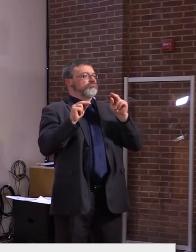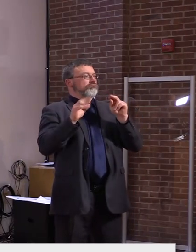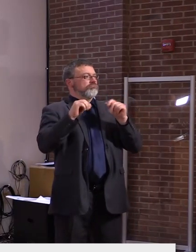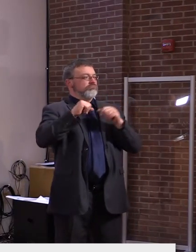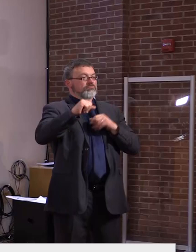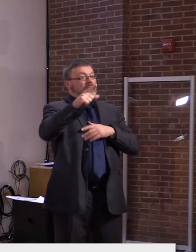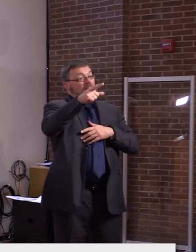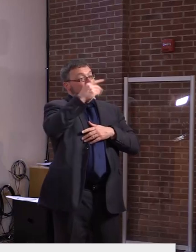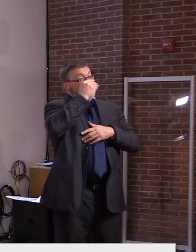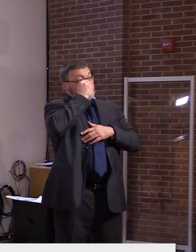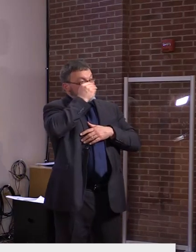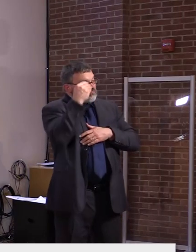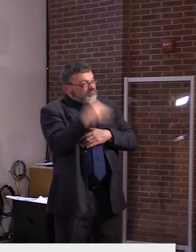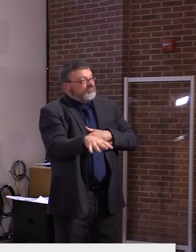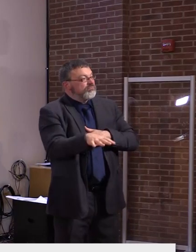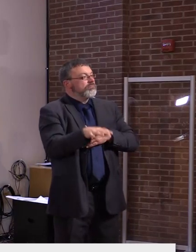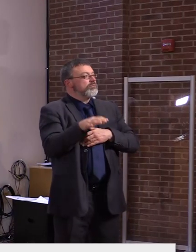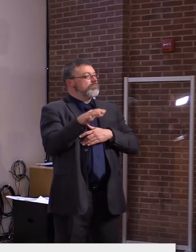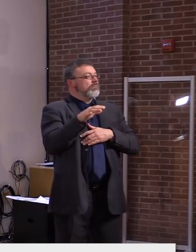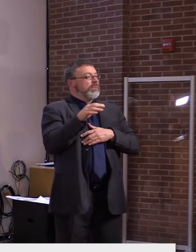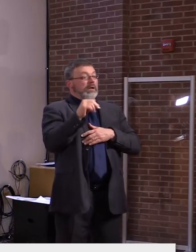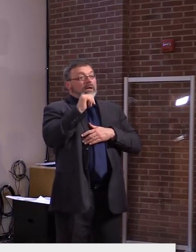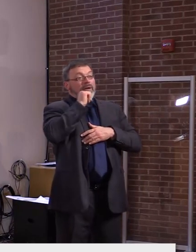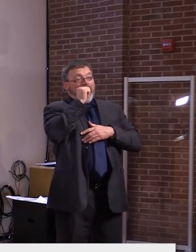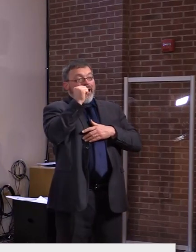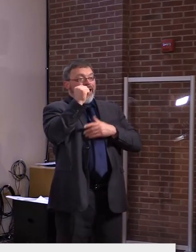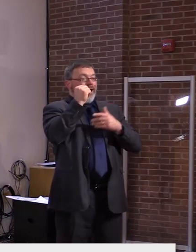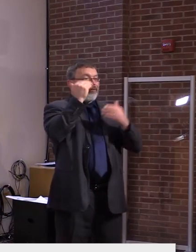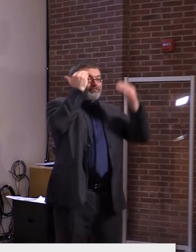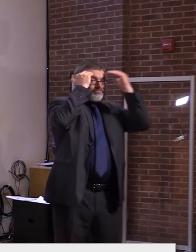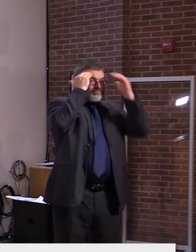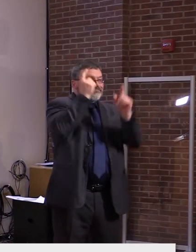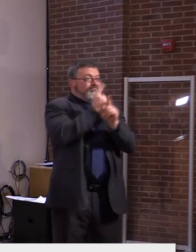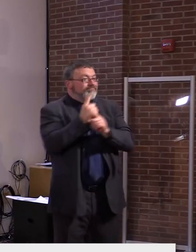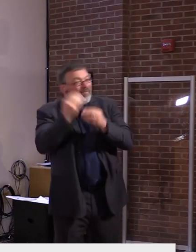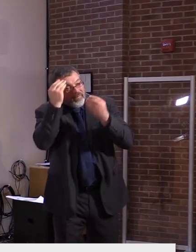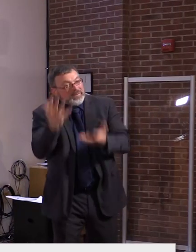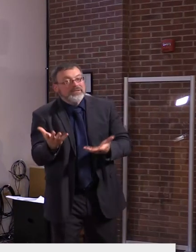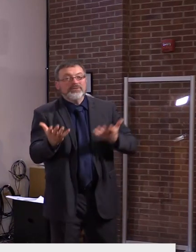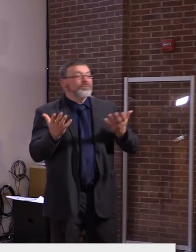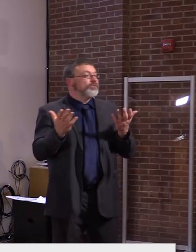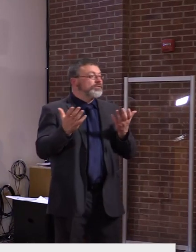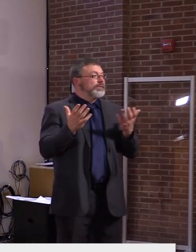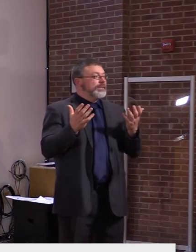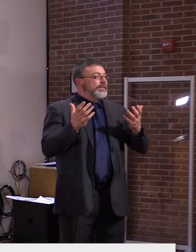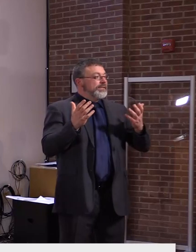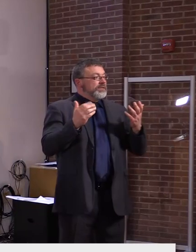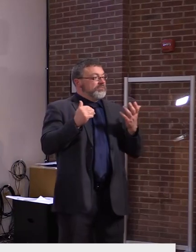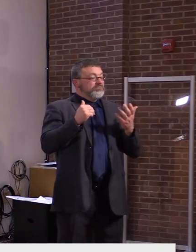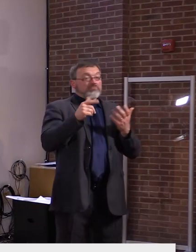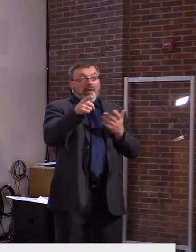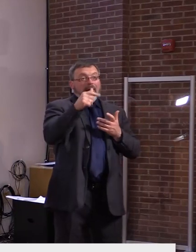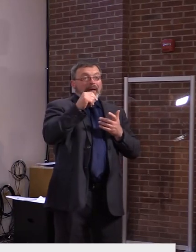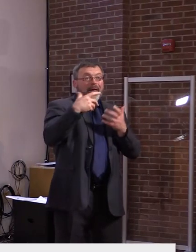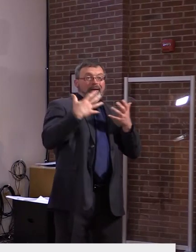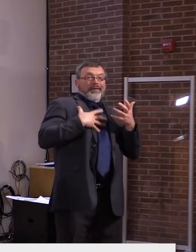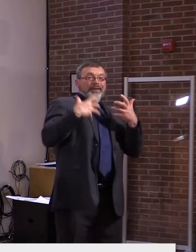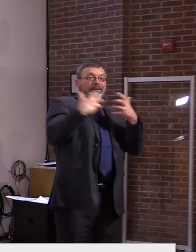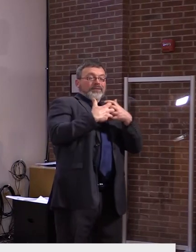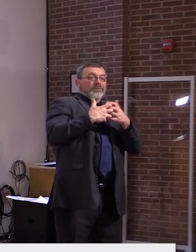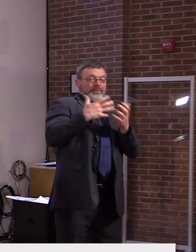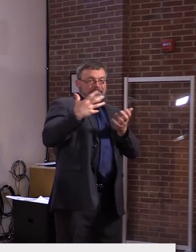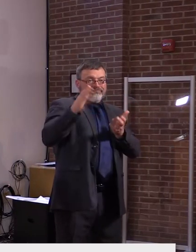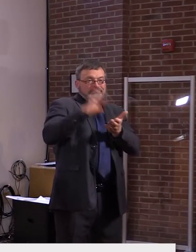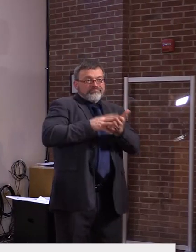really tuned into putting that in their schedule. They're still waiting to see how other people do. There's a whole host